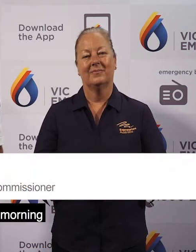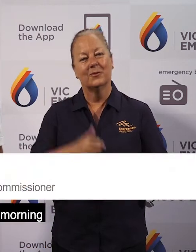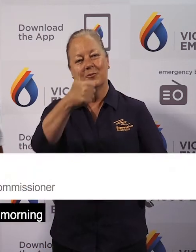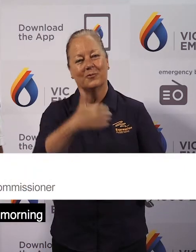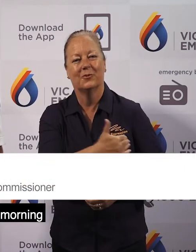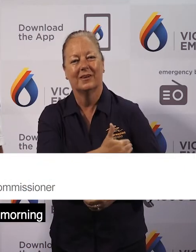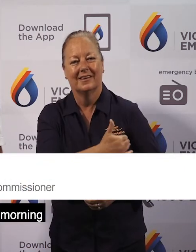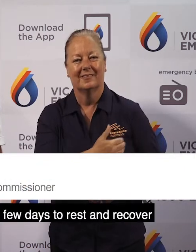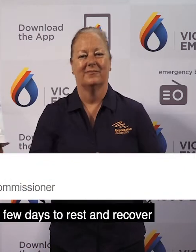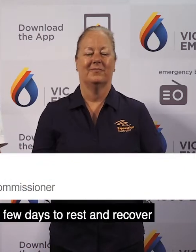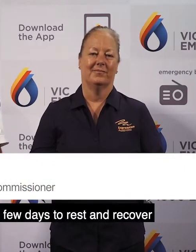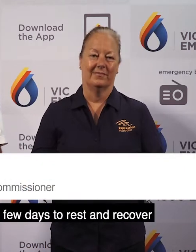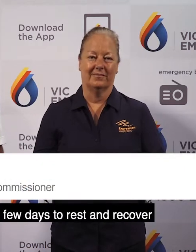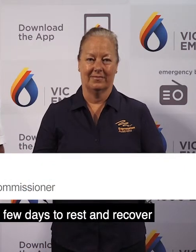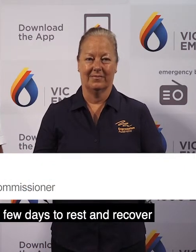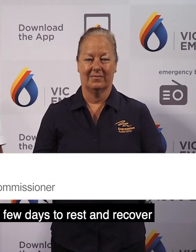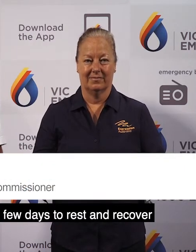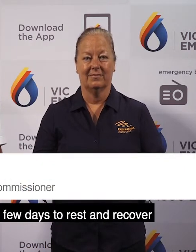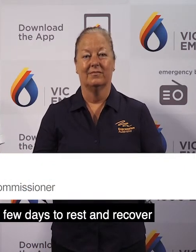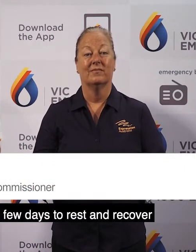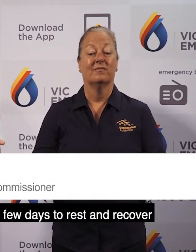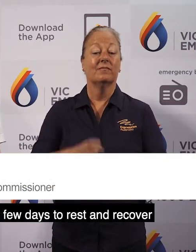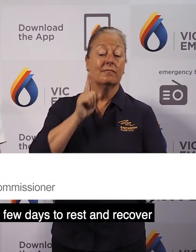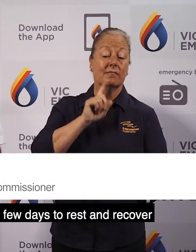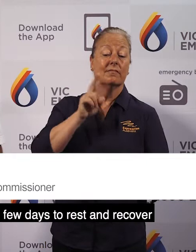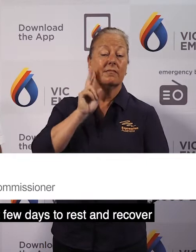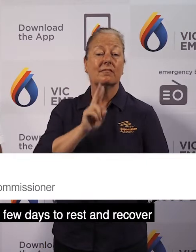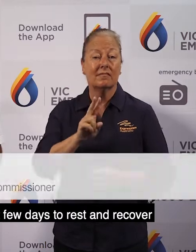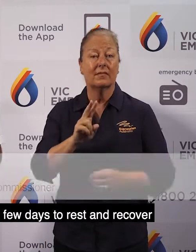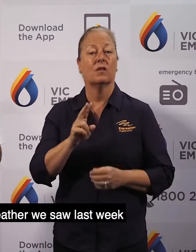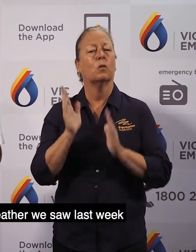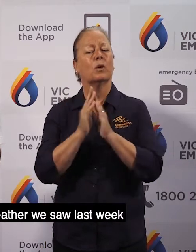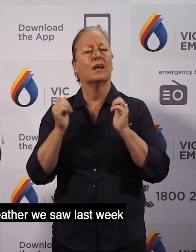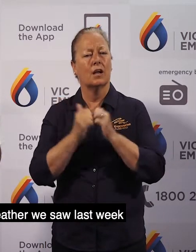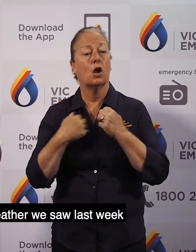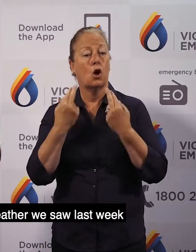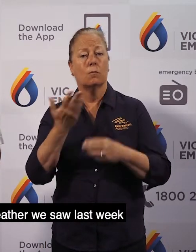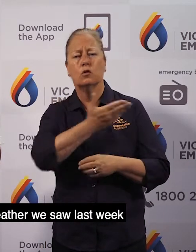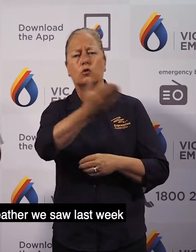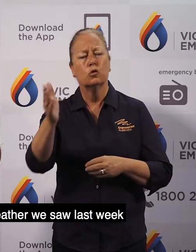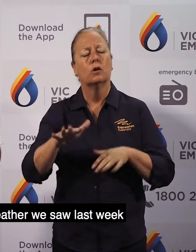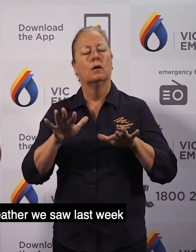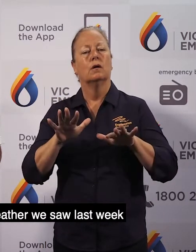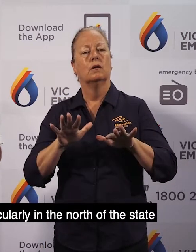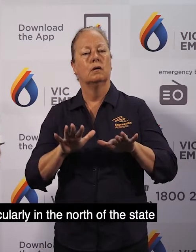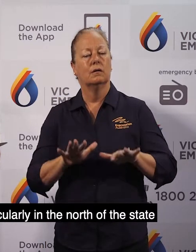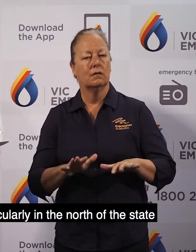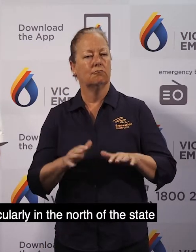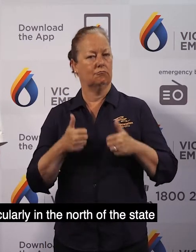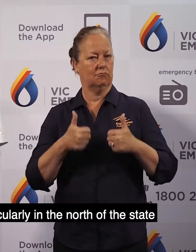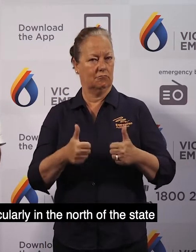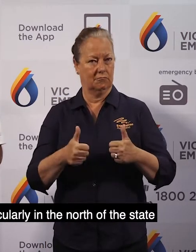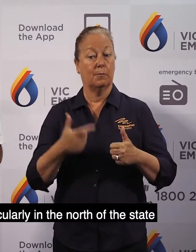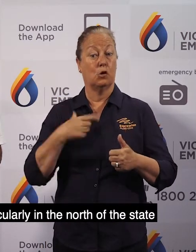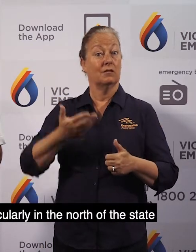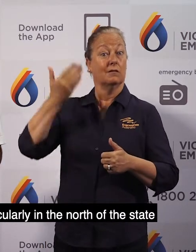Good morning. Well, I hope you've used the last few days to I guess, rest and recover from the really hot weather we saw last week. But really